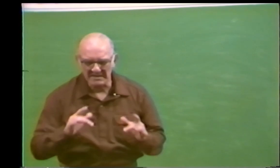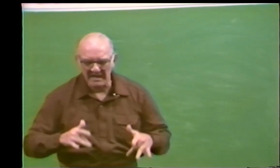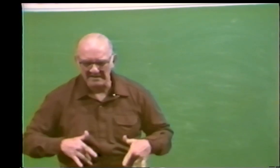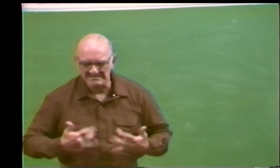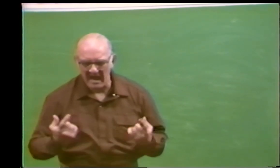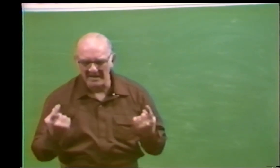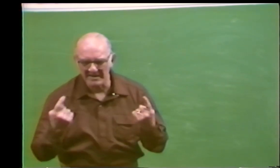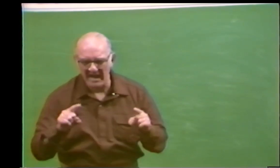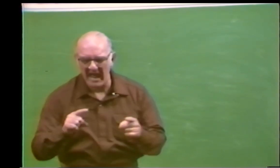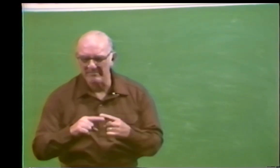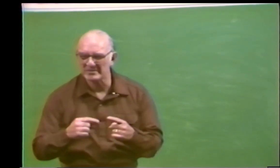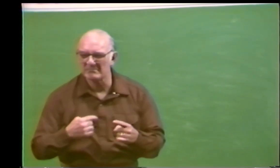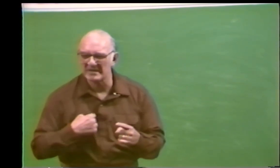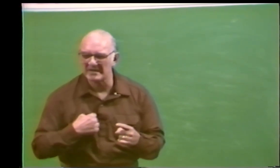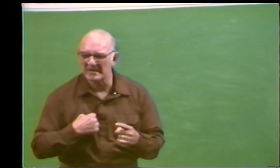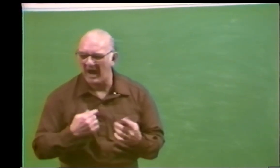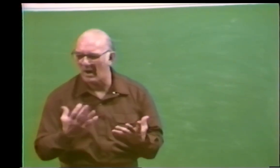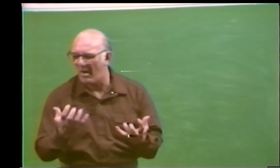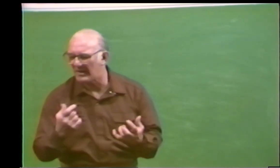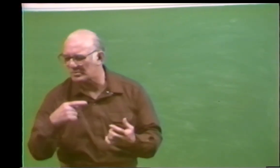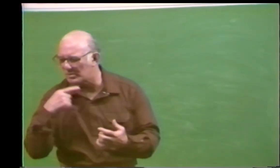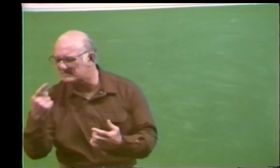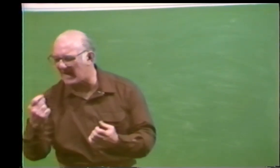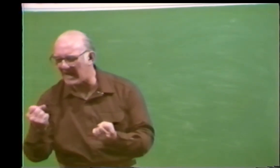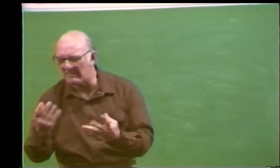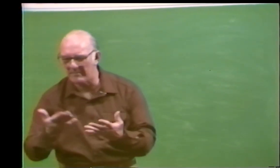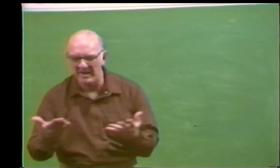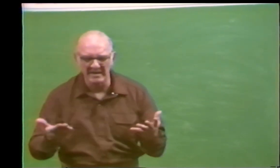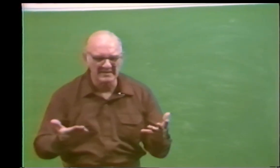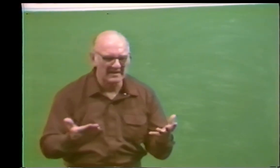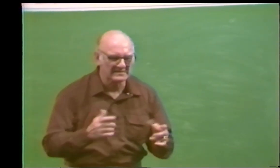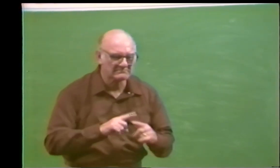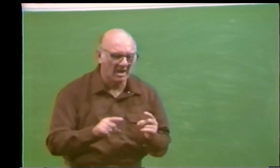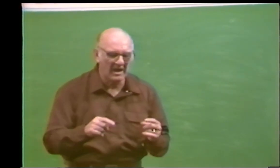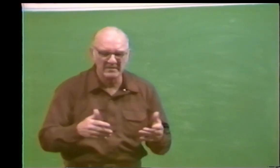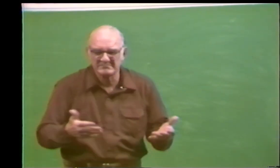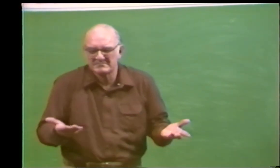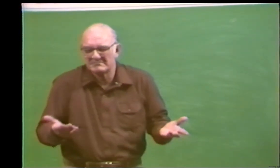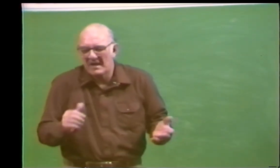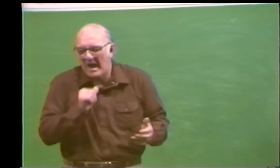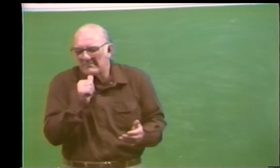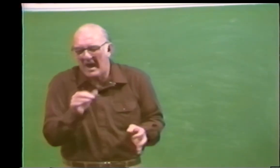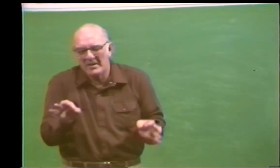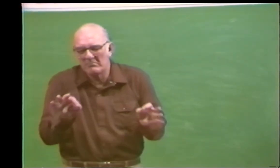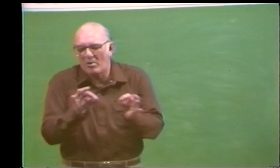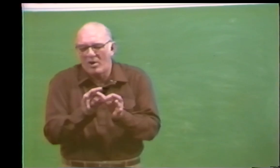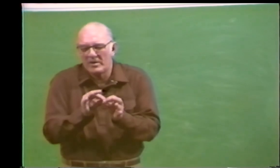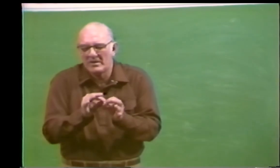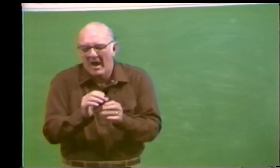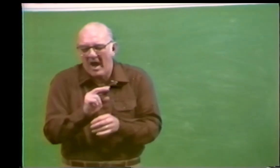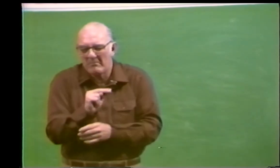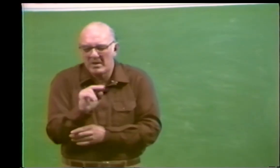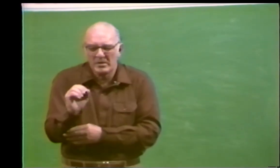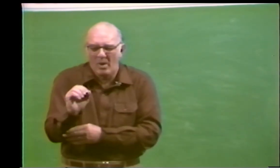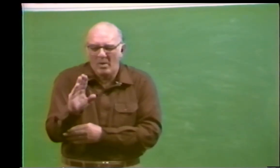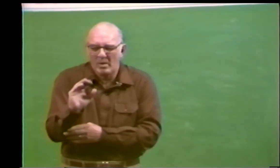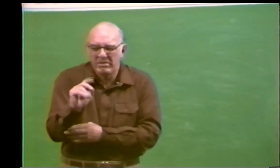Nothing exciting that happened to me. I wanted to say many, many things, but I'm not important. I'm a